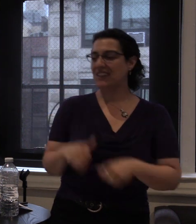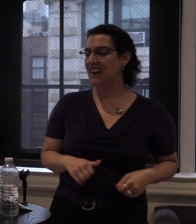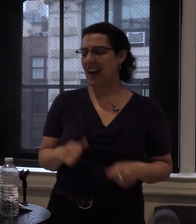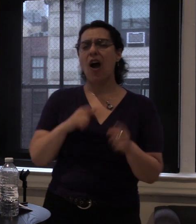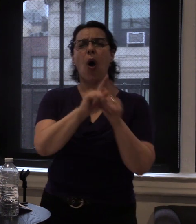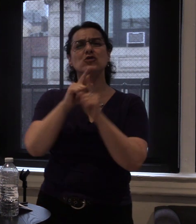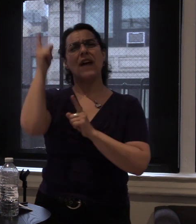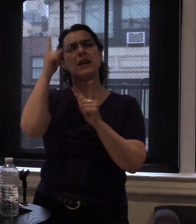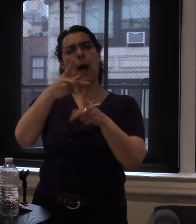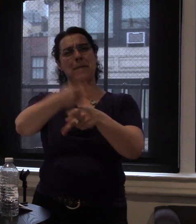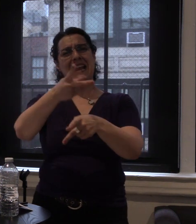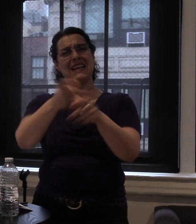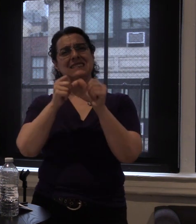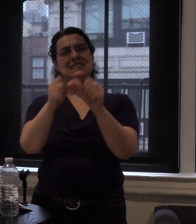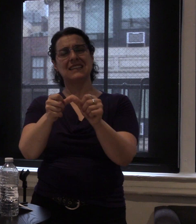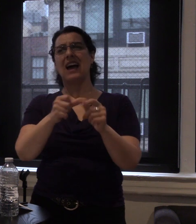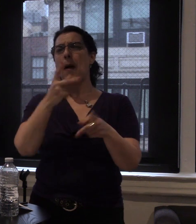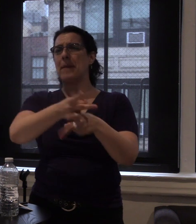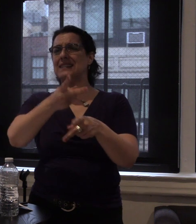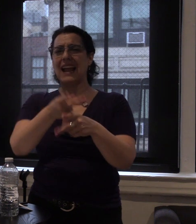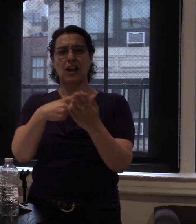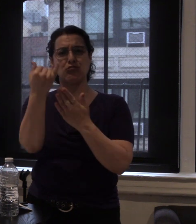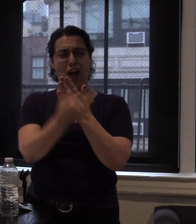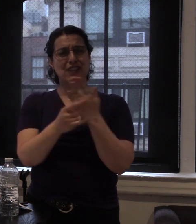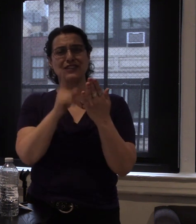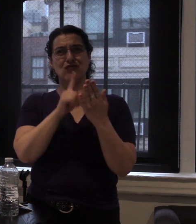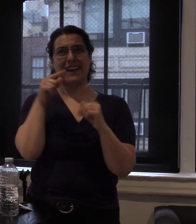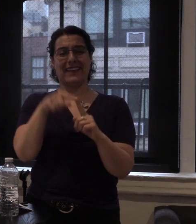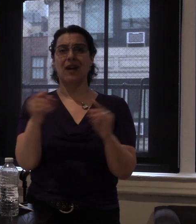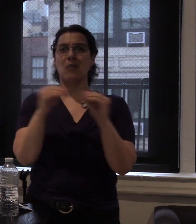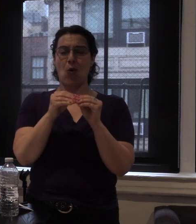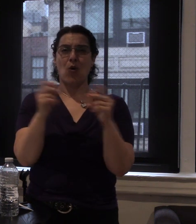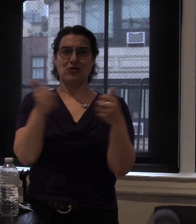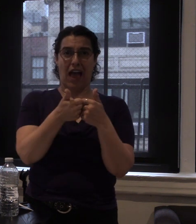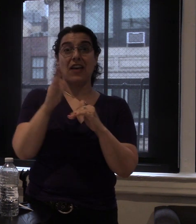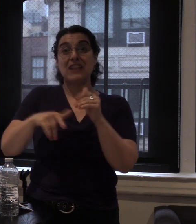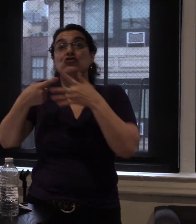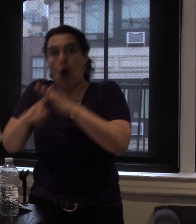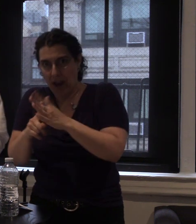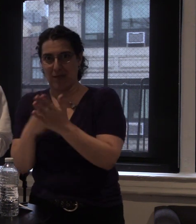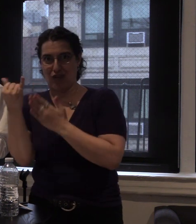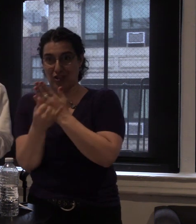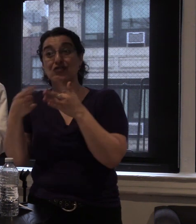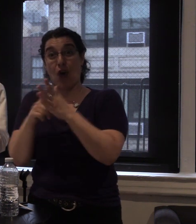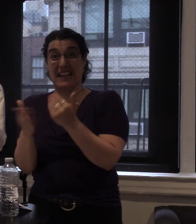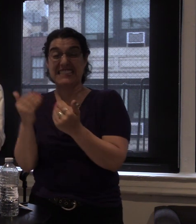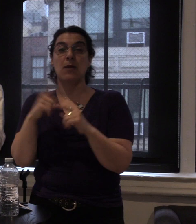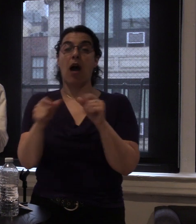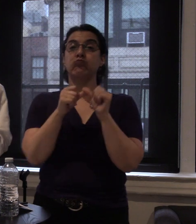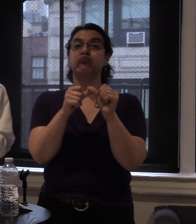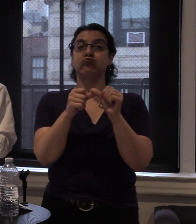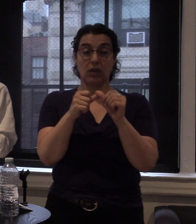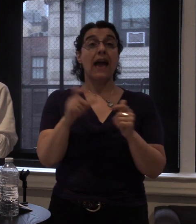a lot about maintenance, and I think about like maintaining a project is really much more difficult than starting a project. And if the